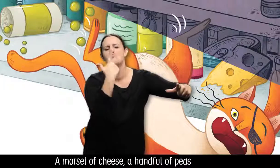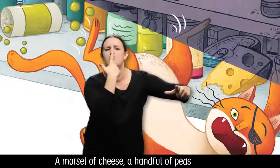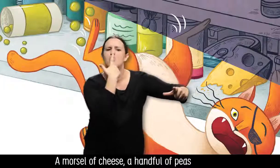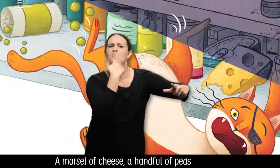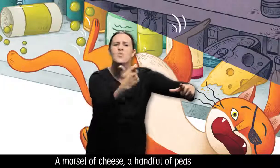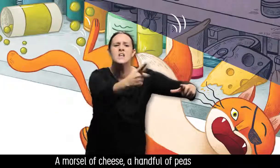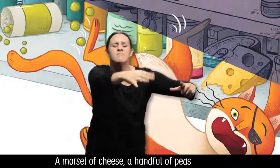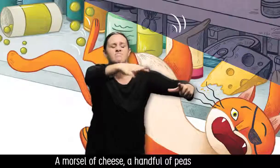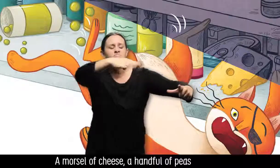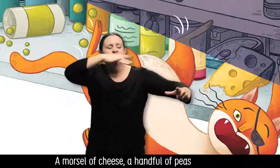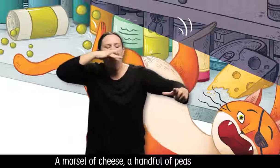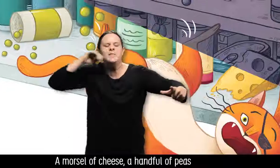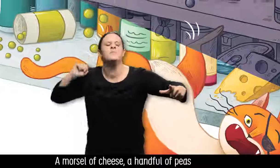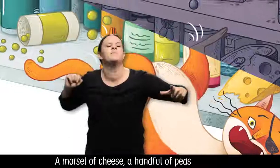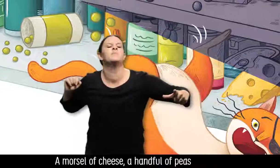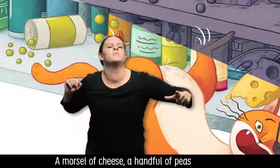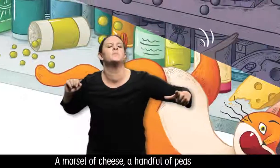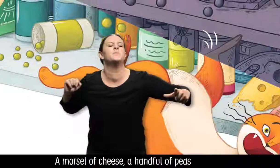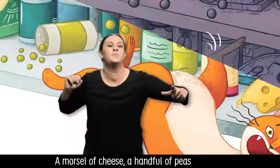a handful of peas